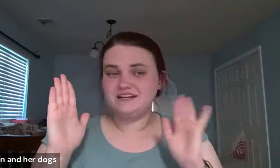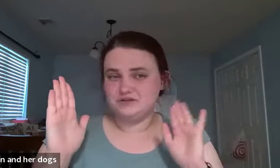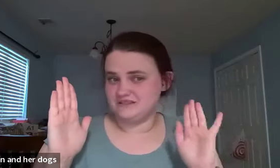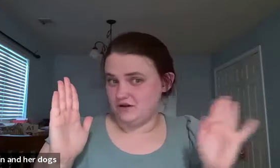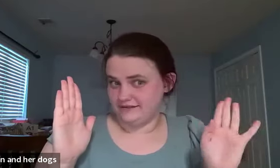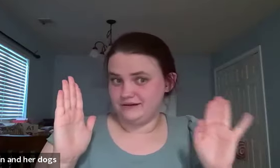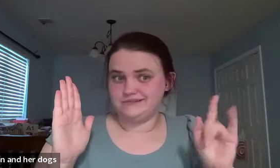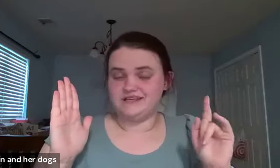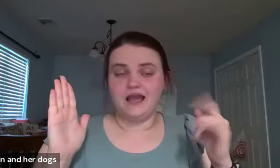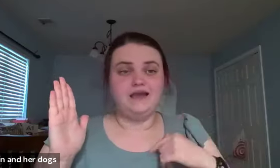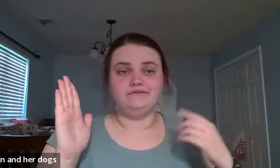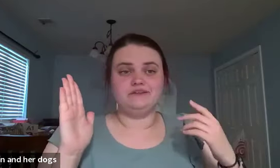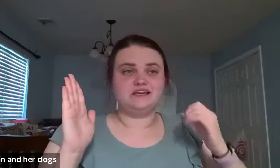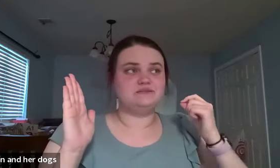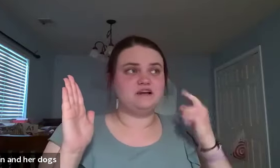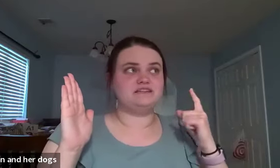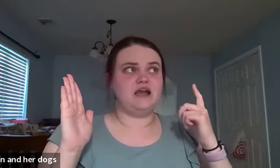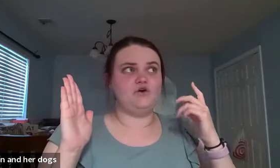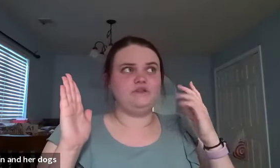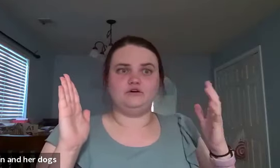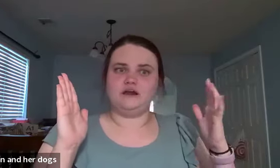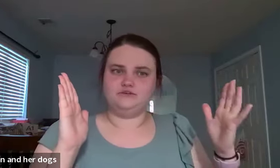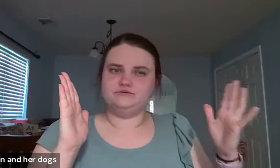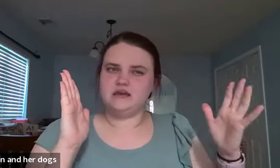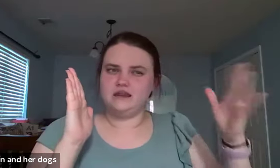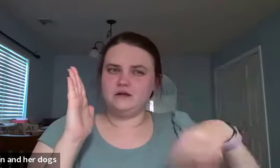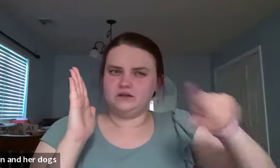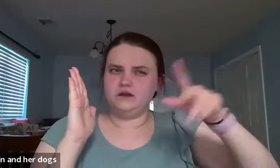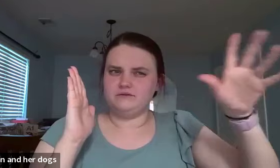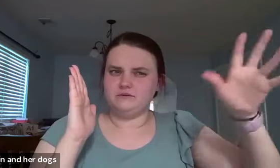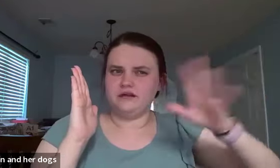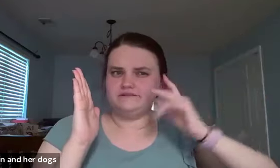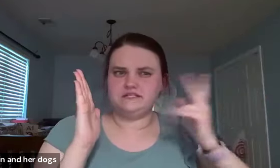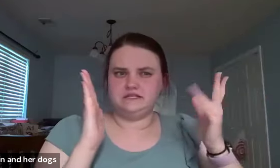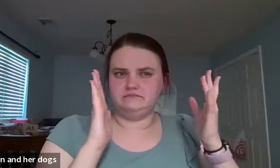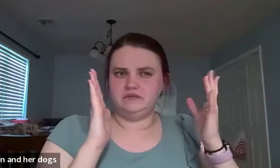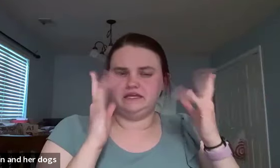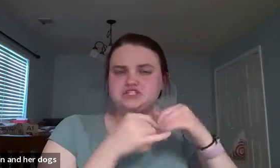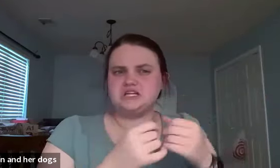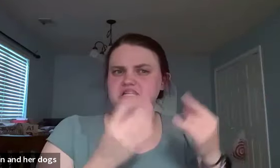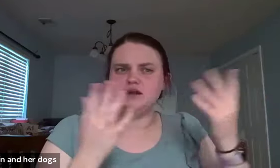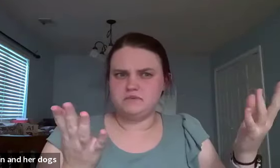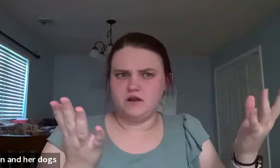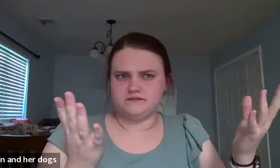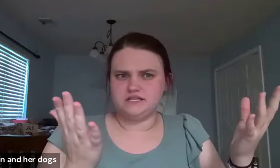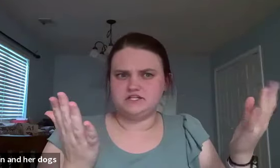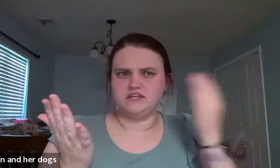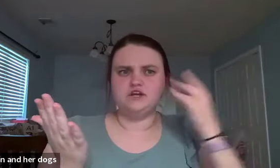it's not used as often, I will say. It's kind of surprising how little I use that and how little everyone I've seen, like it just does not come up in conversation. Like,